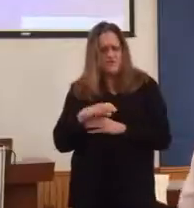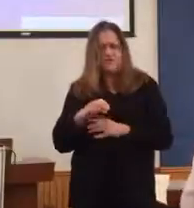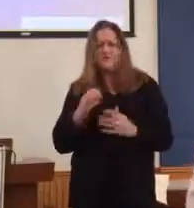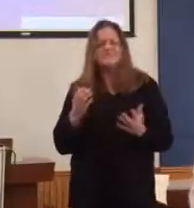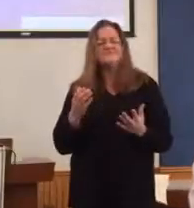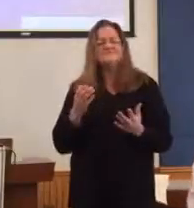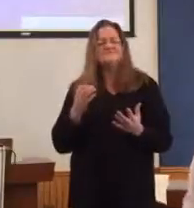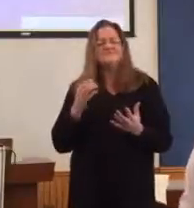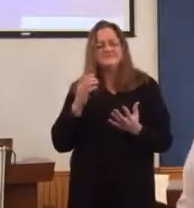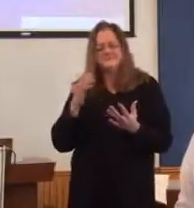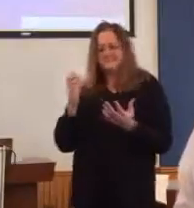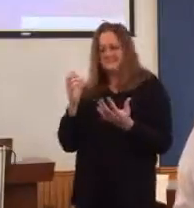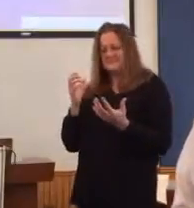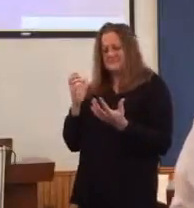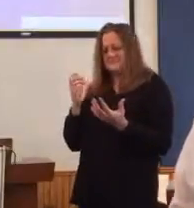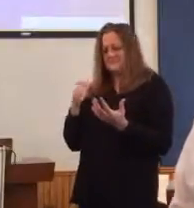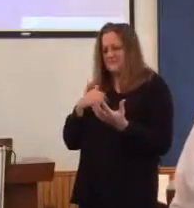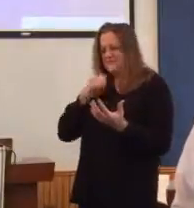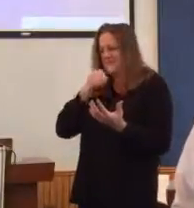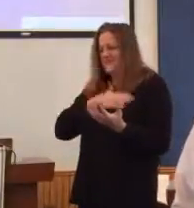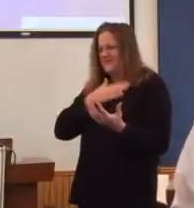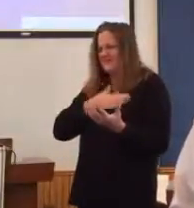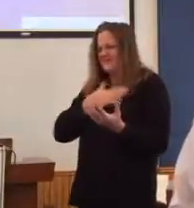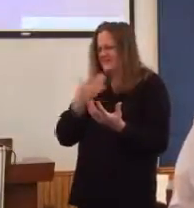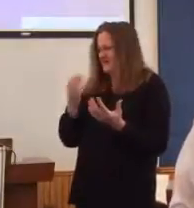does not make us very happy.